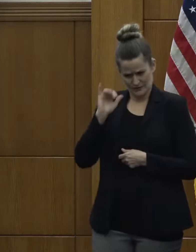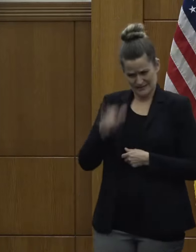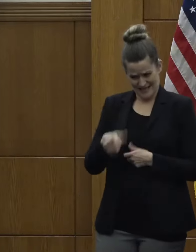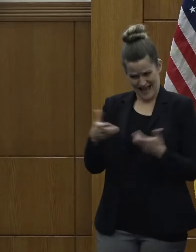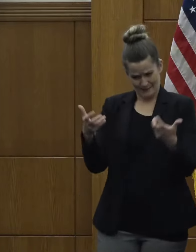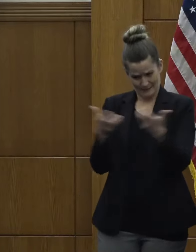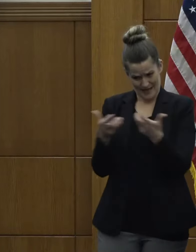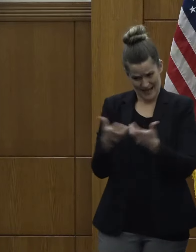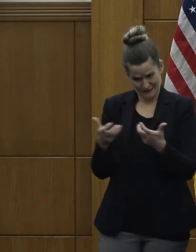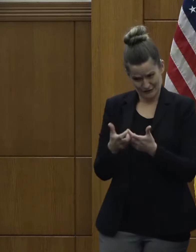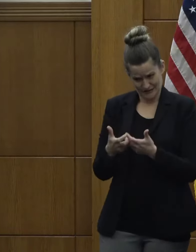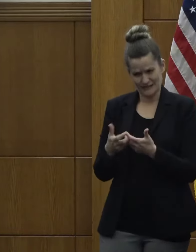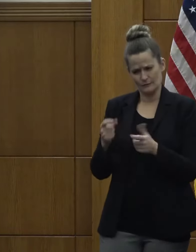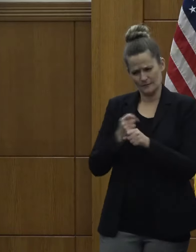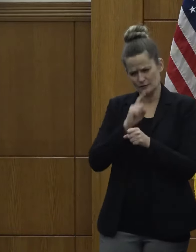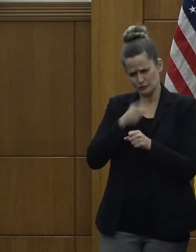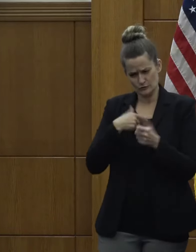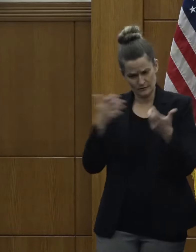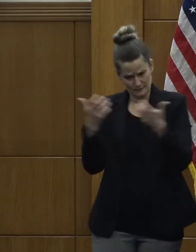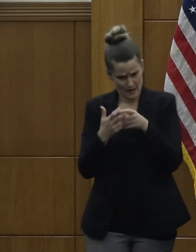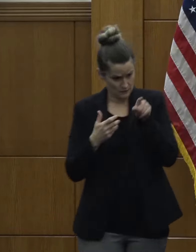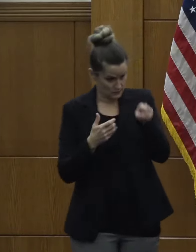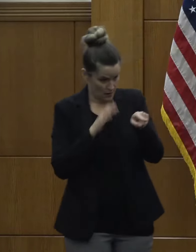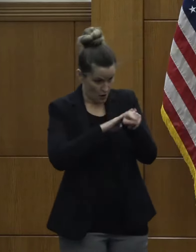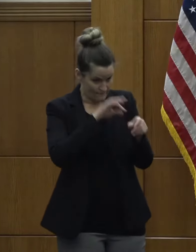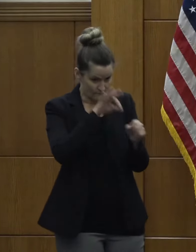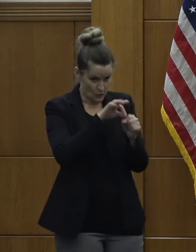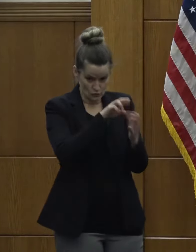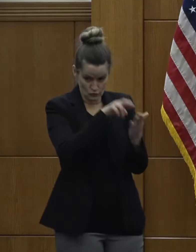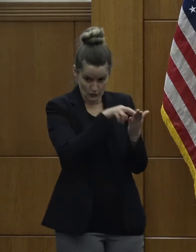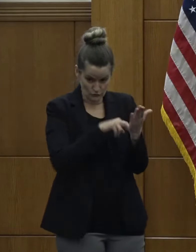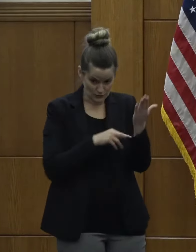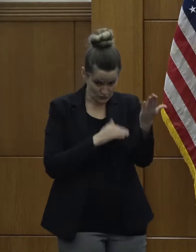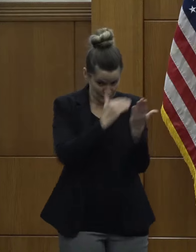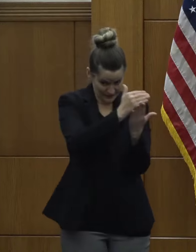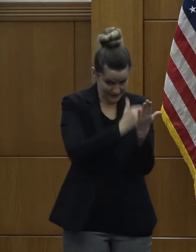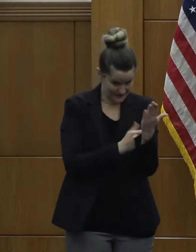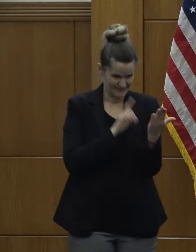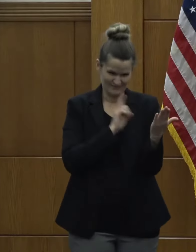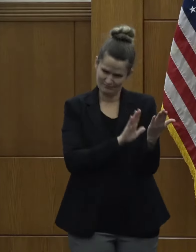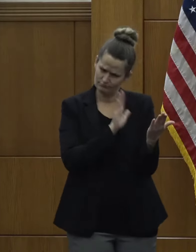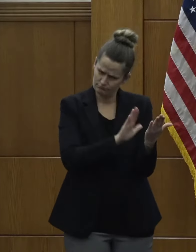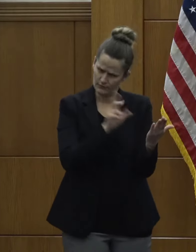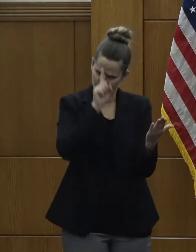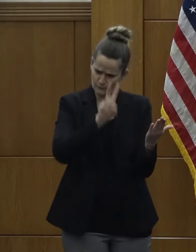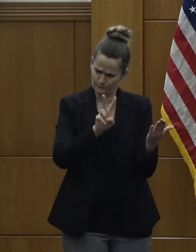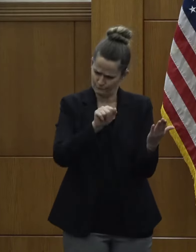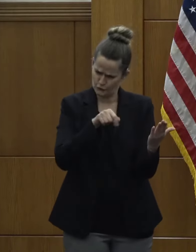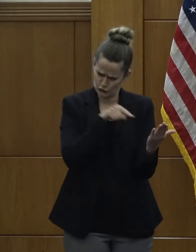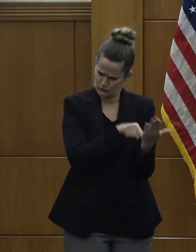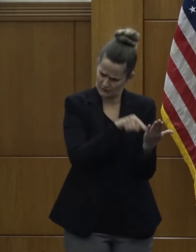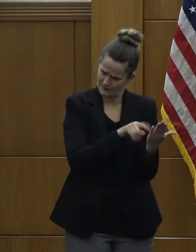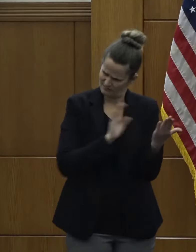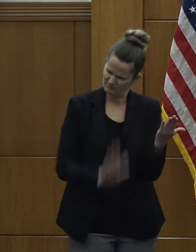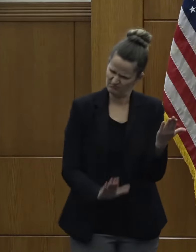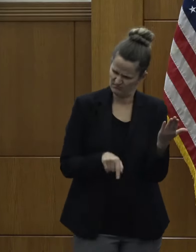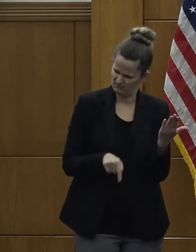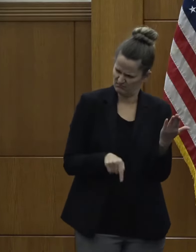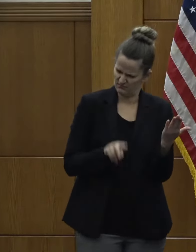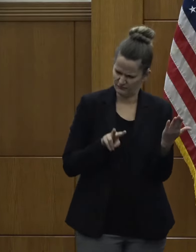is unique in that we are one of only 3 states in the nation that has people register with a full 9-digit social security